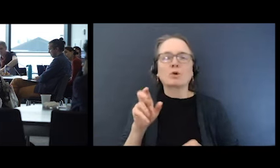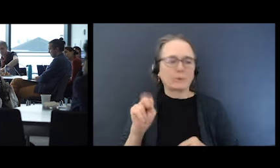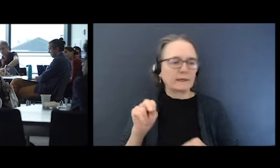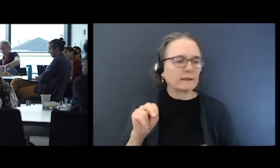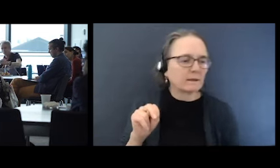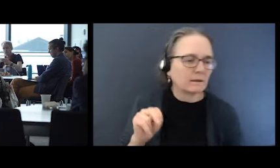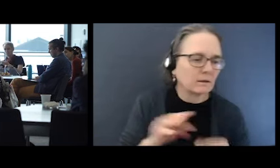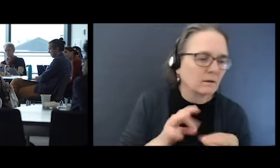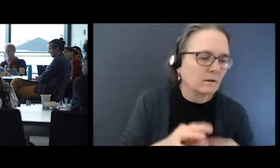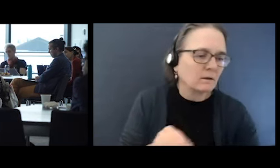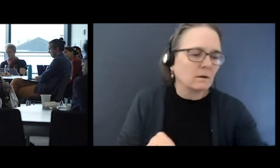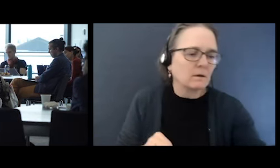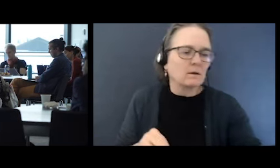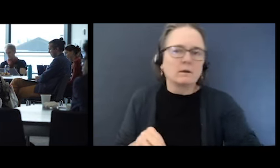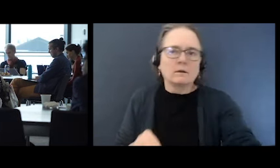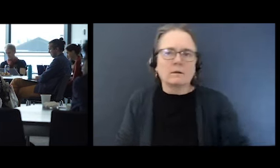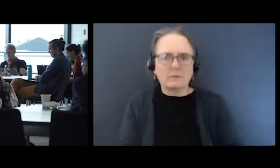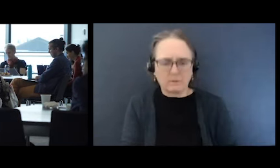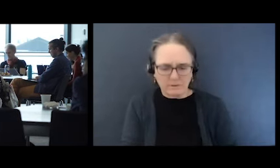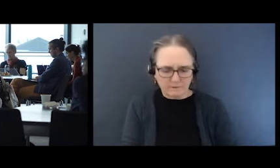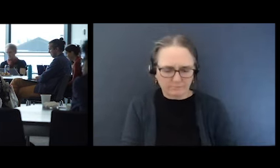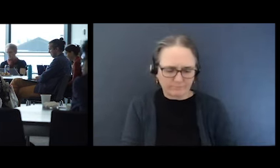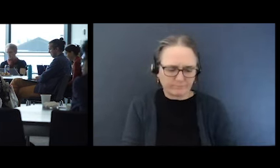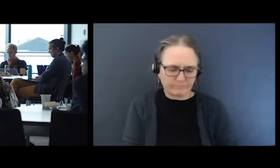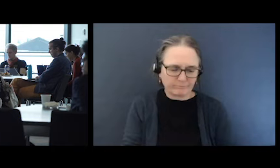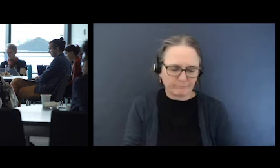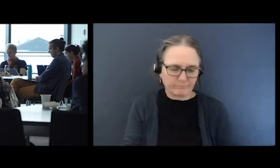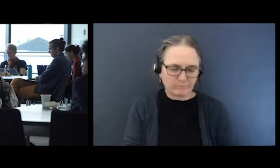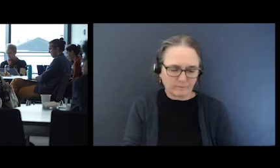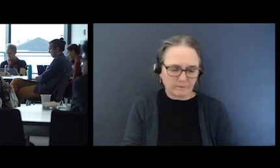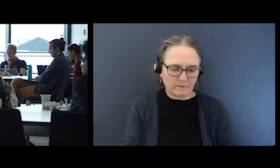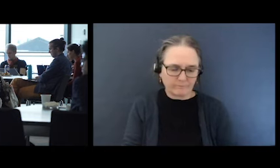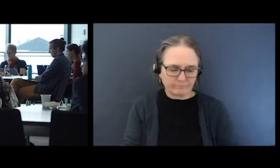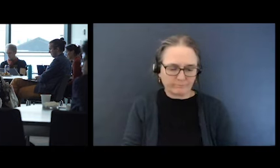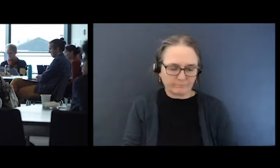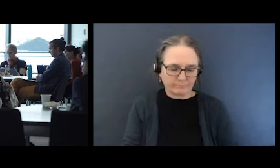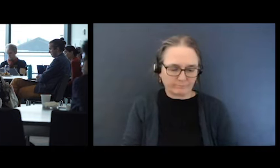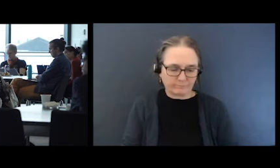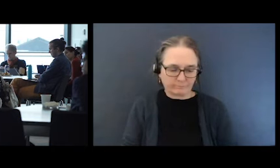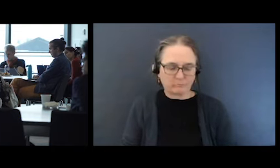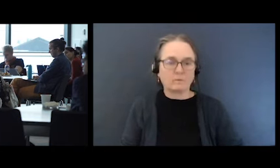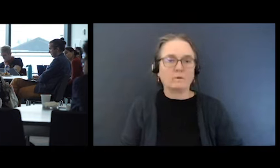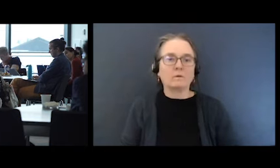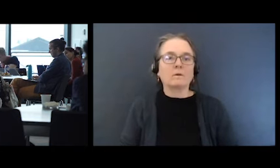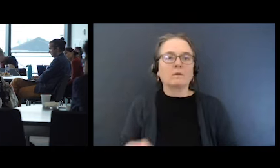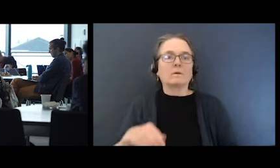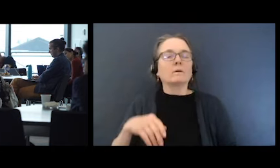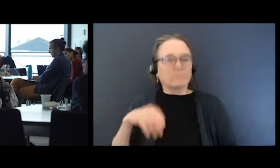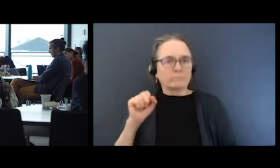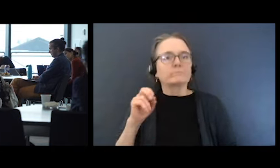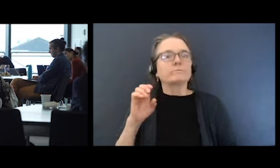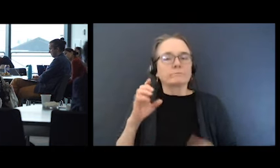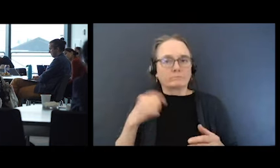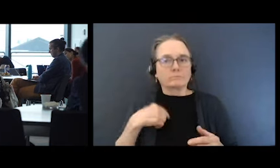many people they're serving through their system. I think a deeper question is, for those